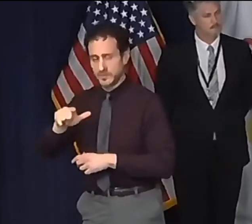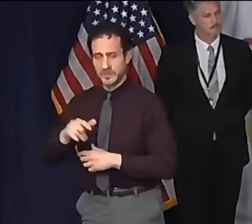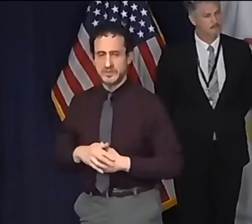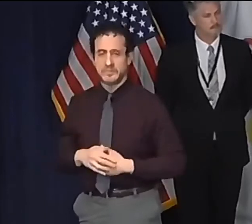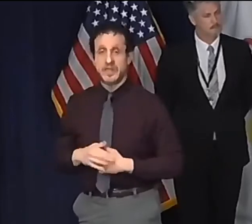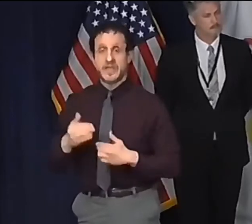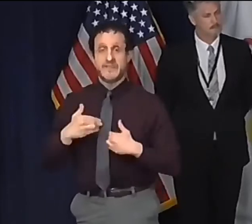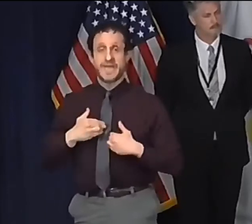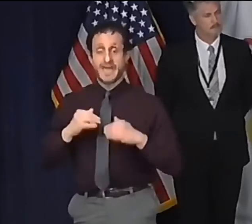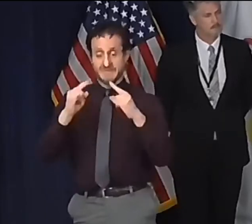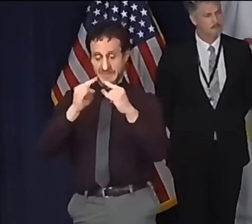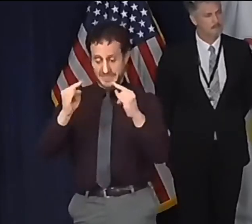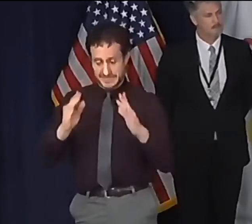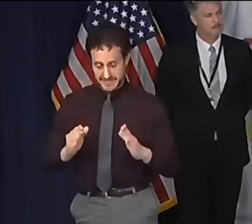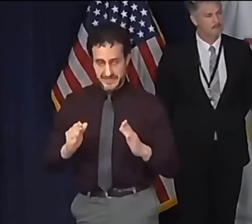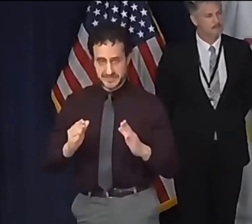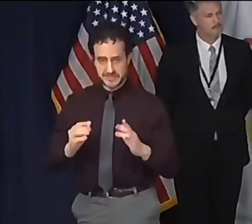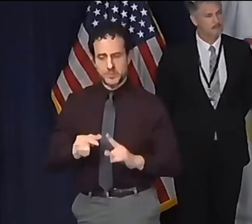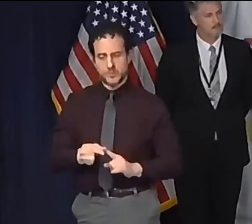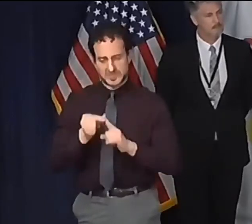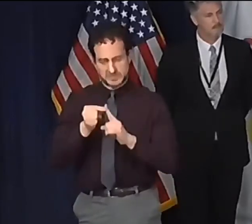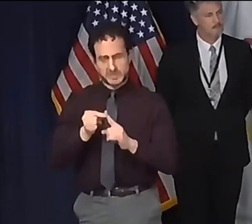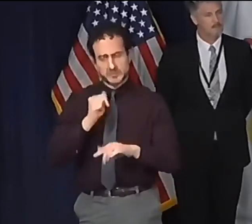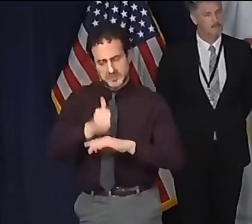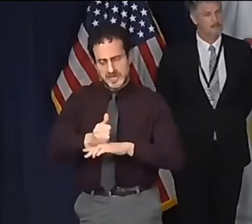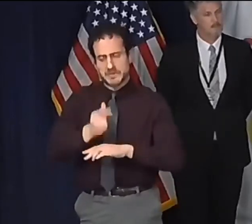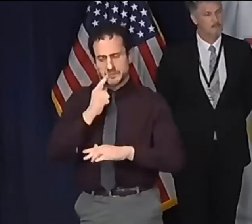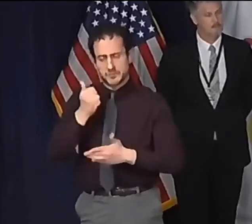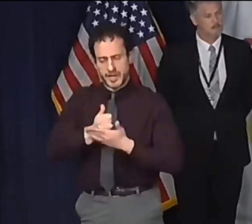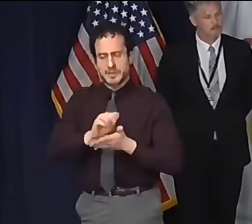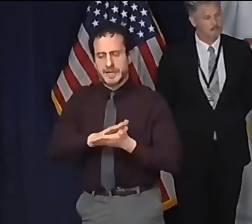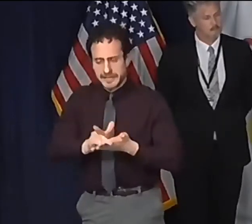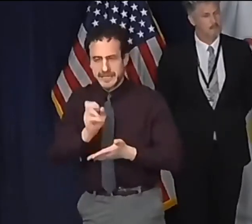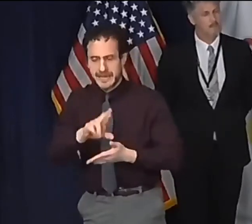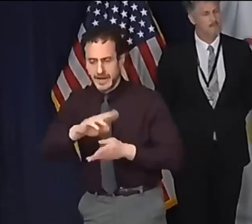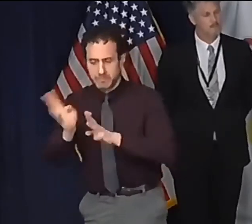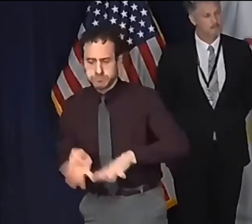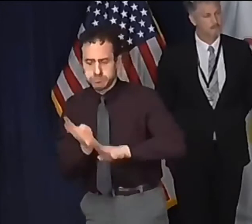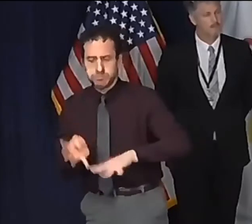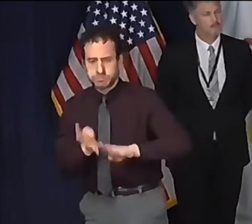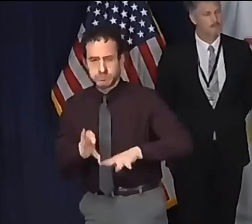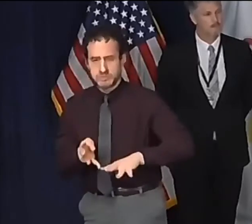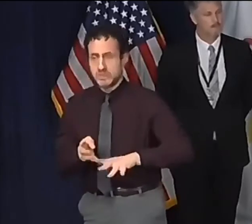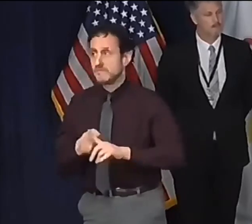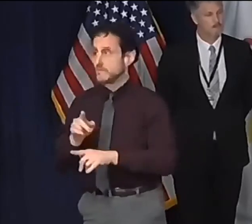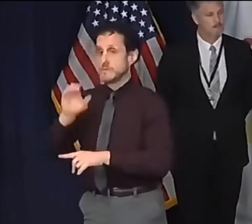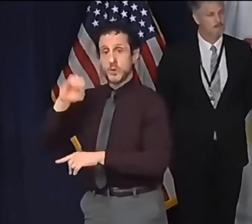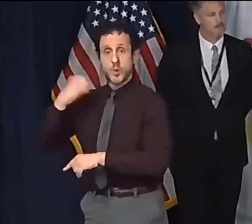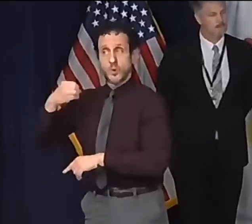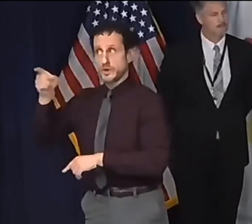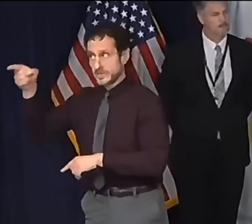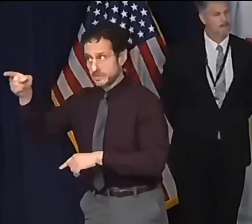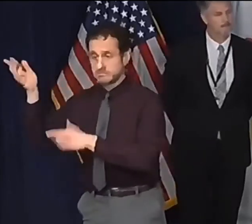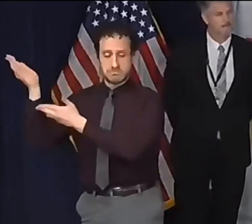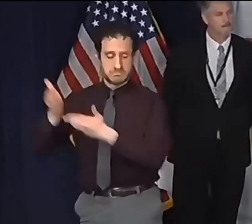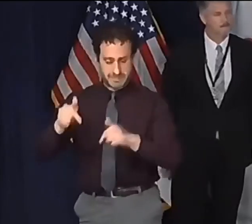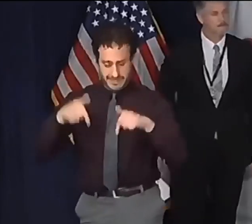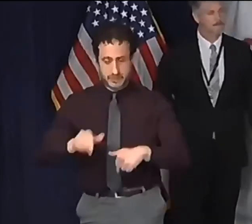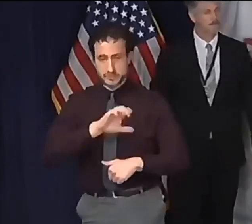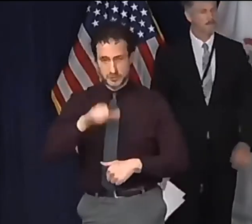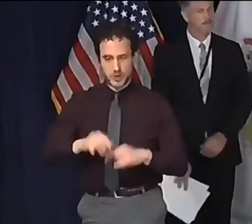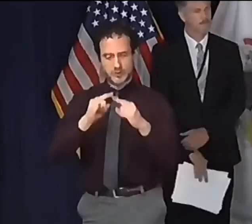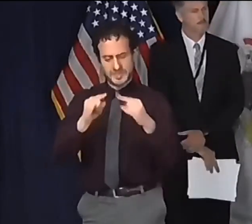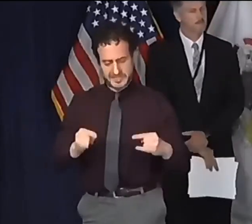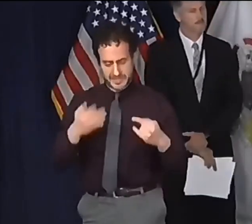negative pressurized tents from Eugene, Oregon to Chicago this evening.